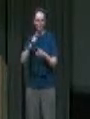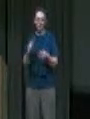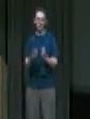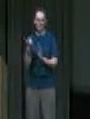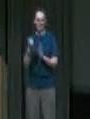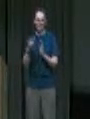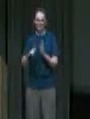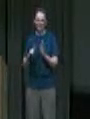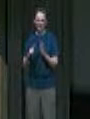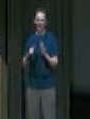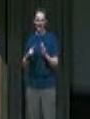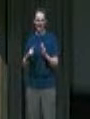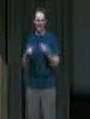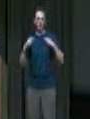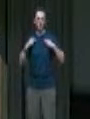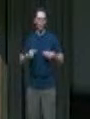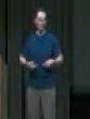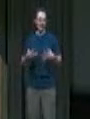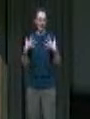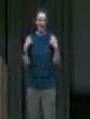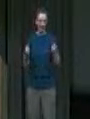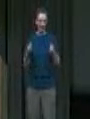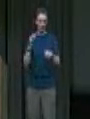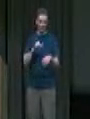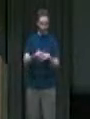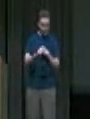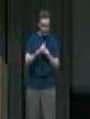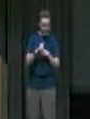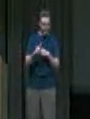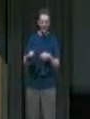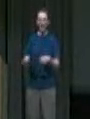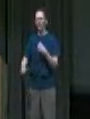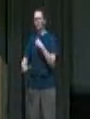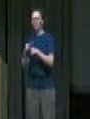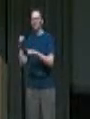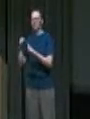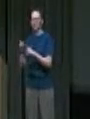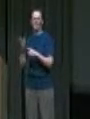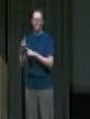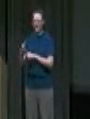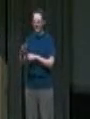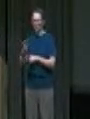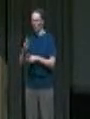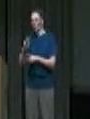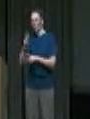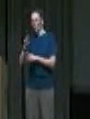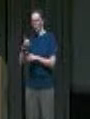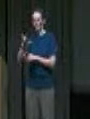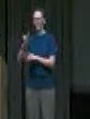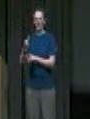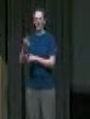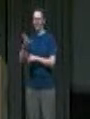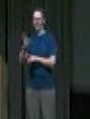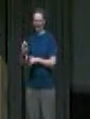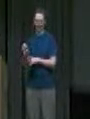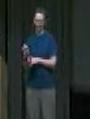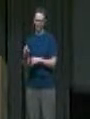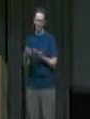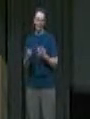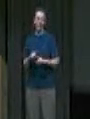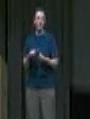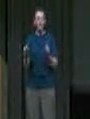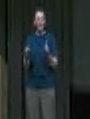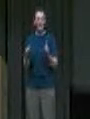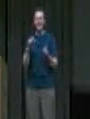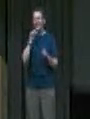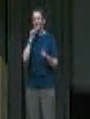that human health risk as well as risk to fish and wildlife populations. But the good news is that they're not